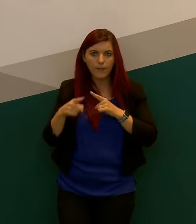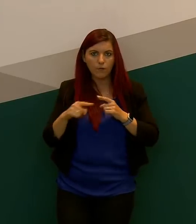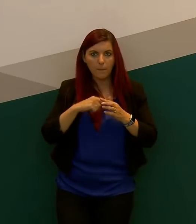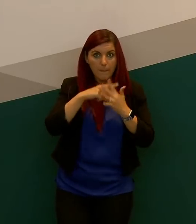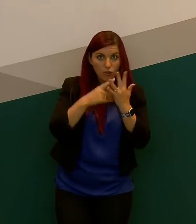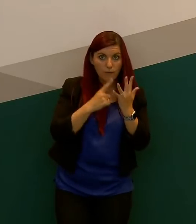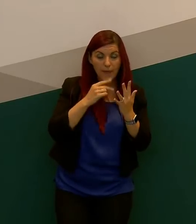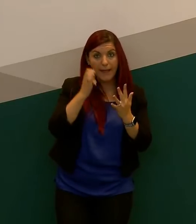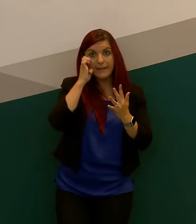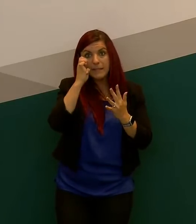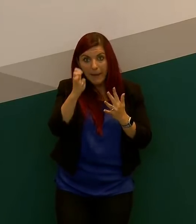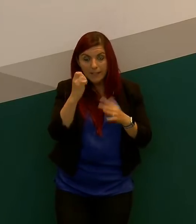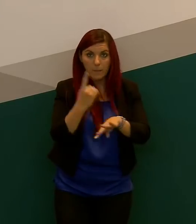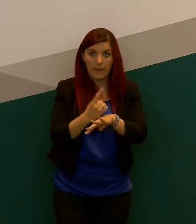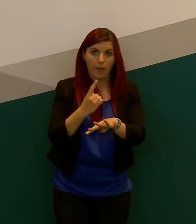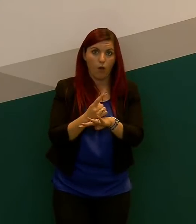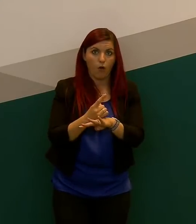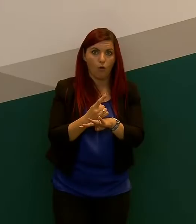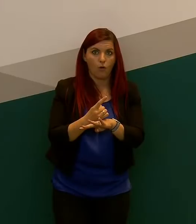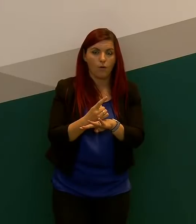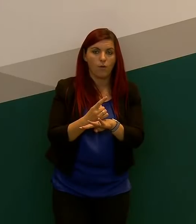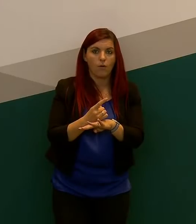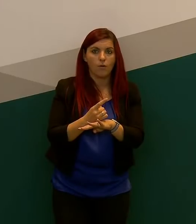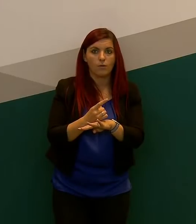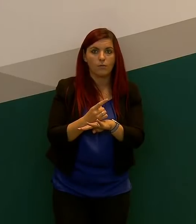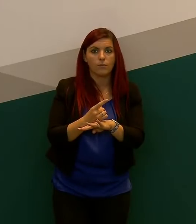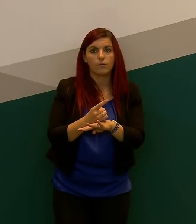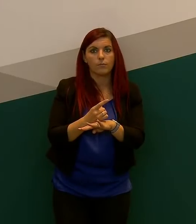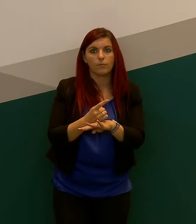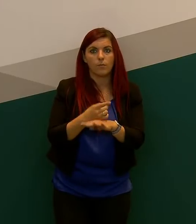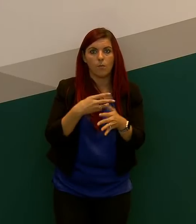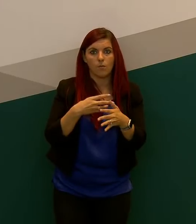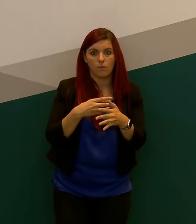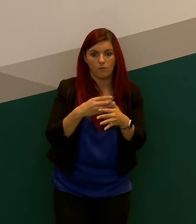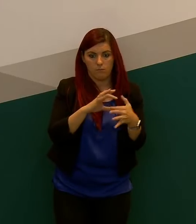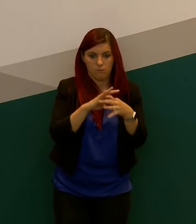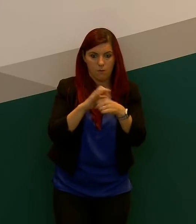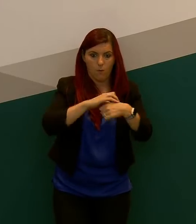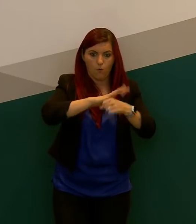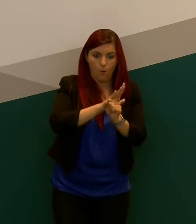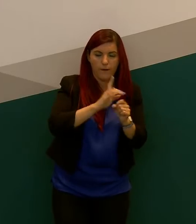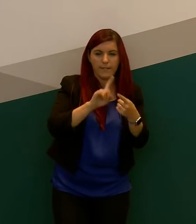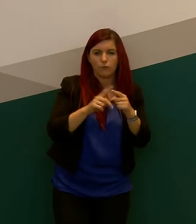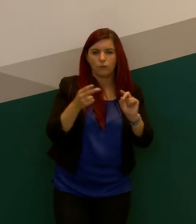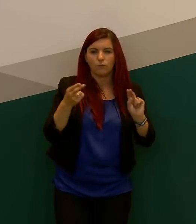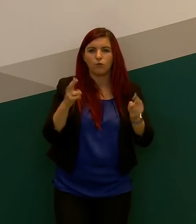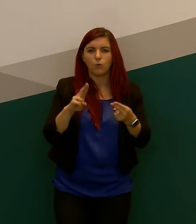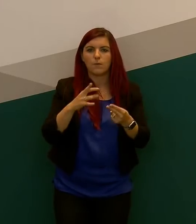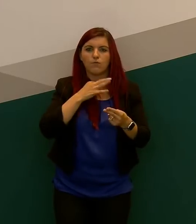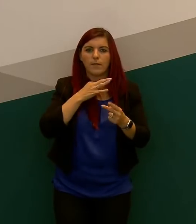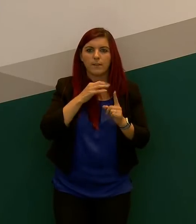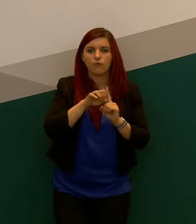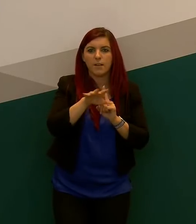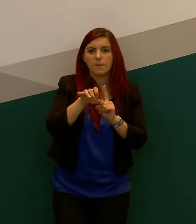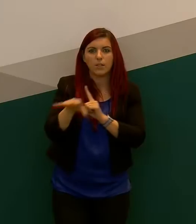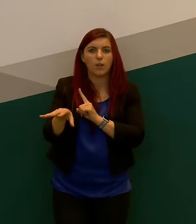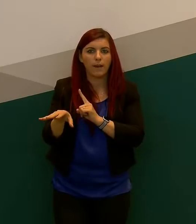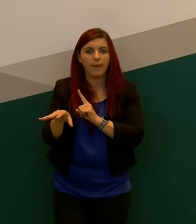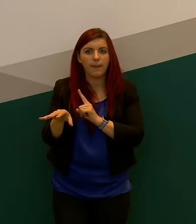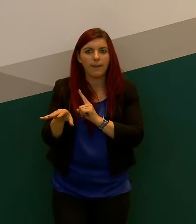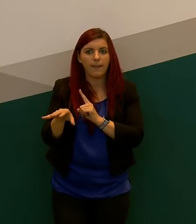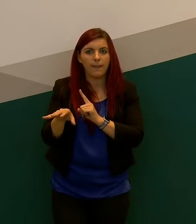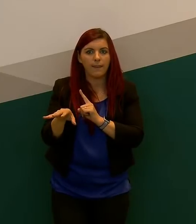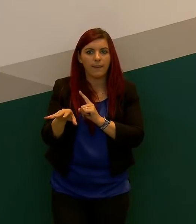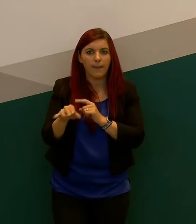in place in relation to COVID and reducing the risks of transmission at a population level, either